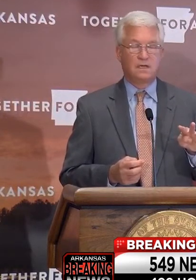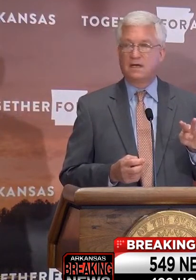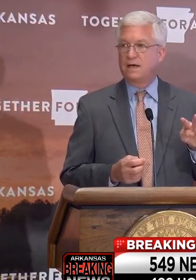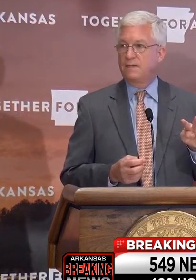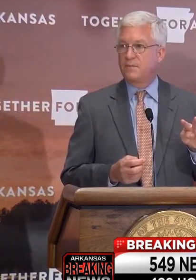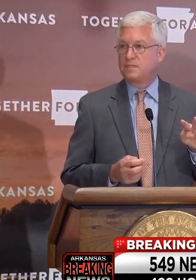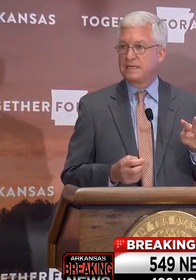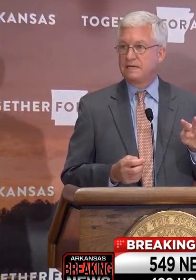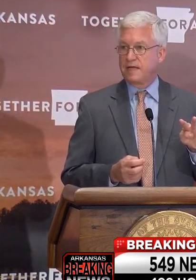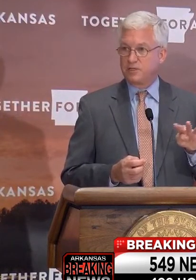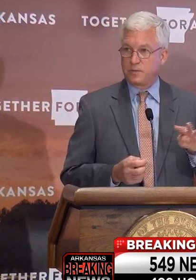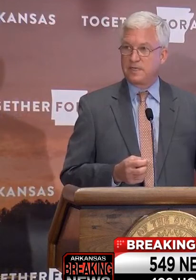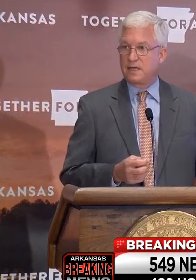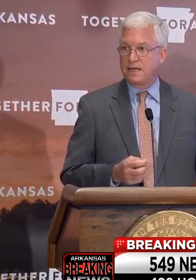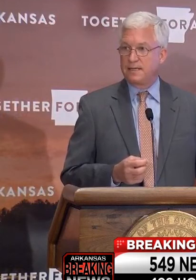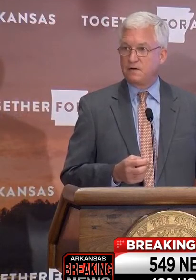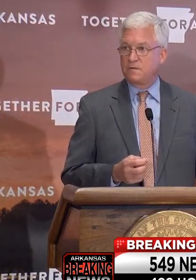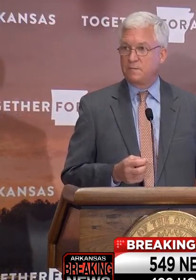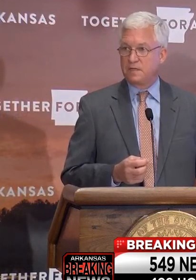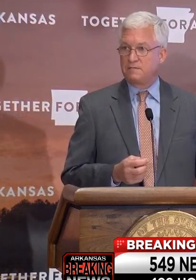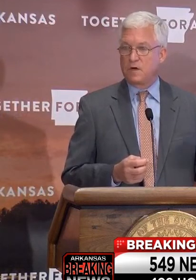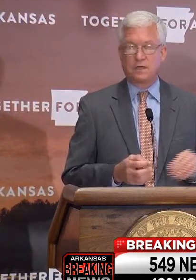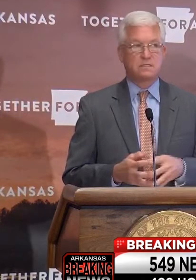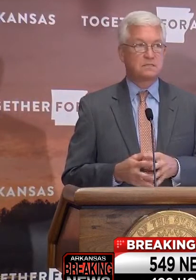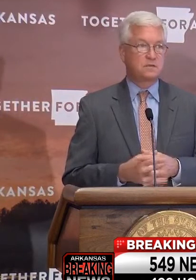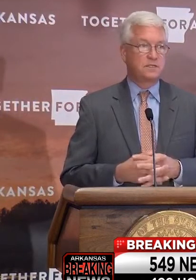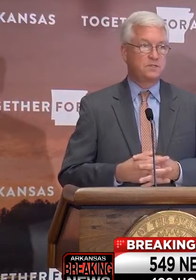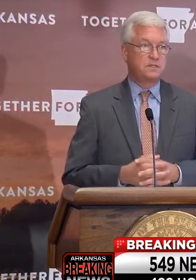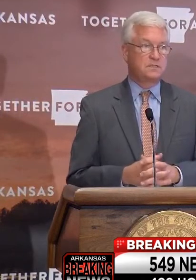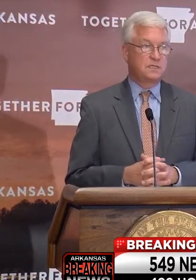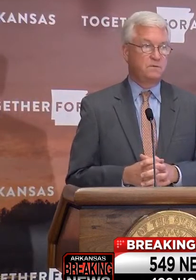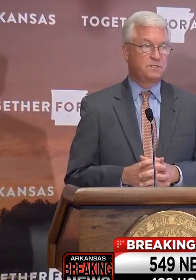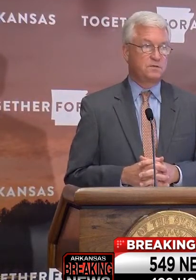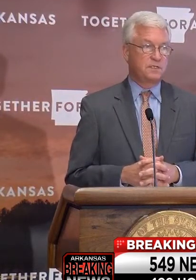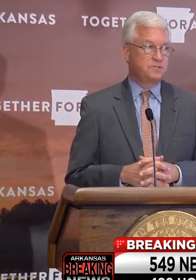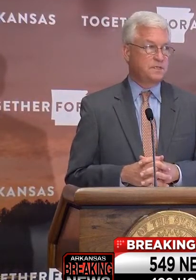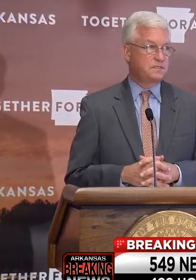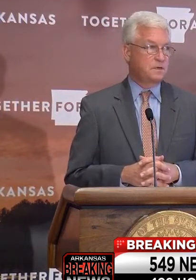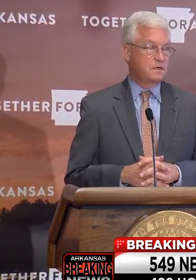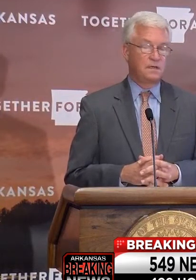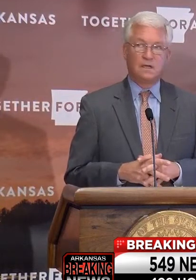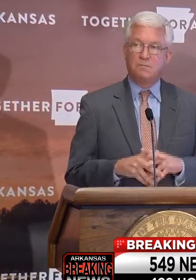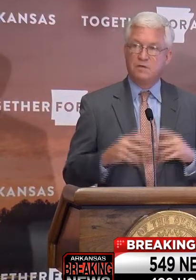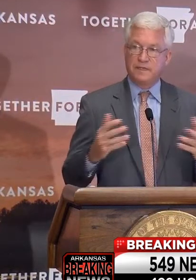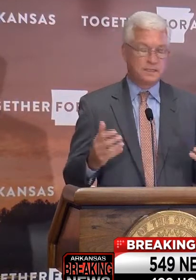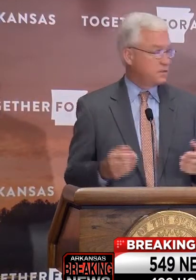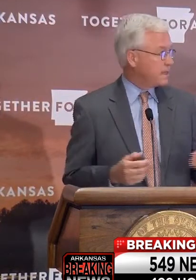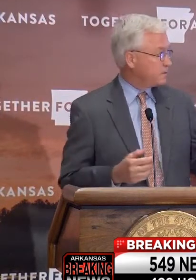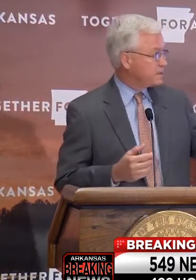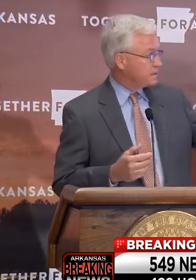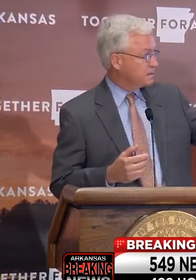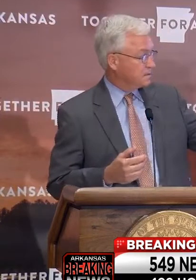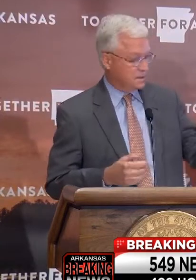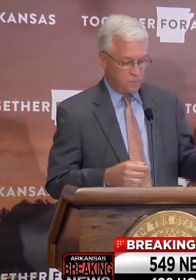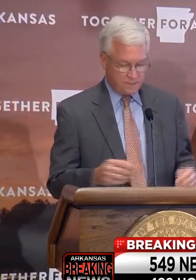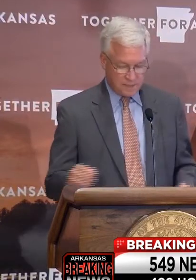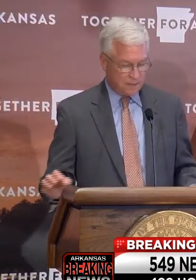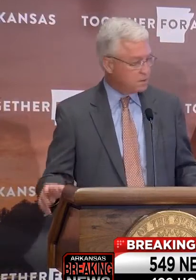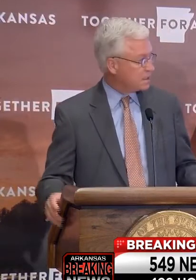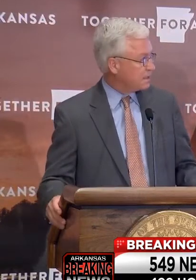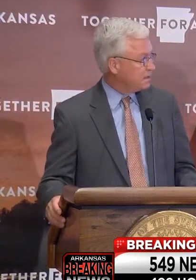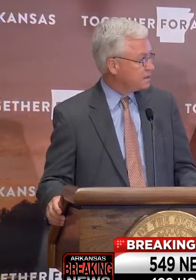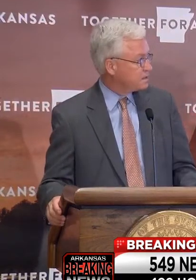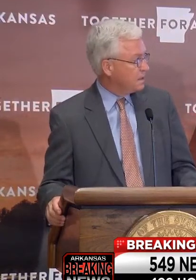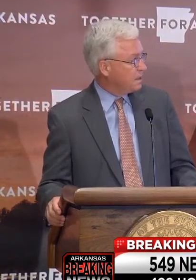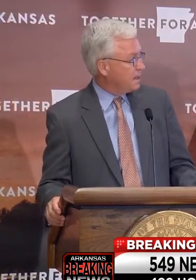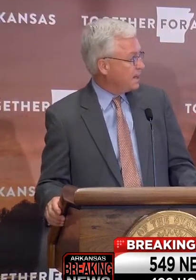district to give a trend line over the month of August so that you can see which school districts are moving into greater risk. The website